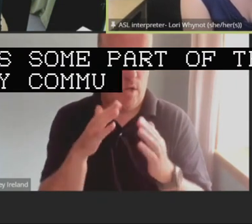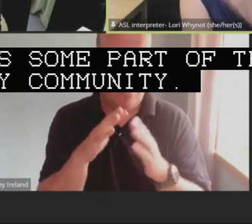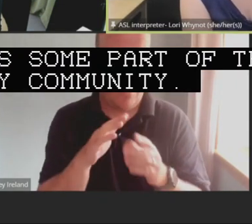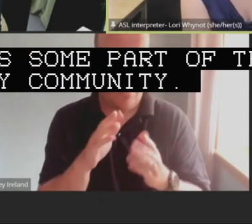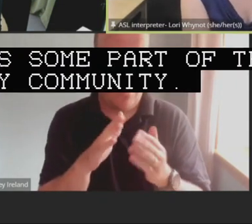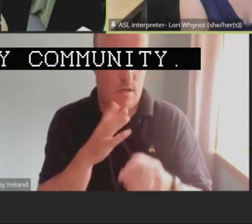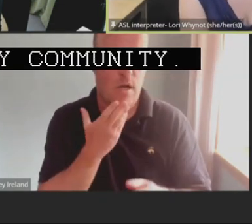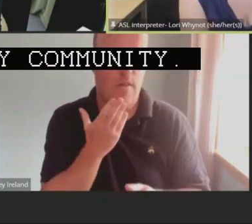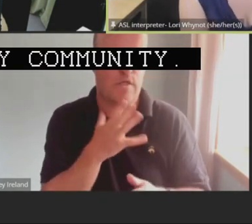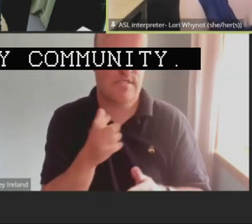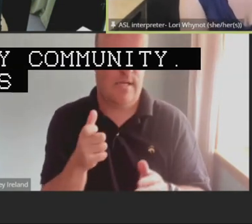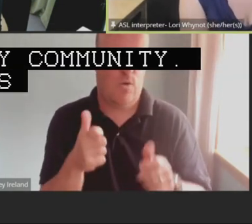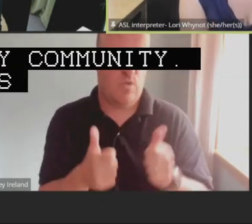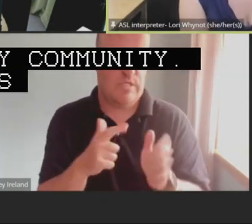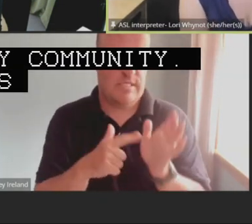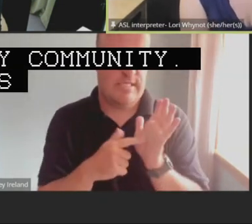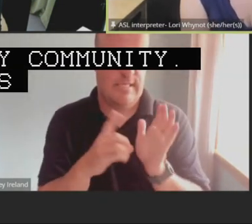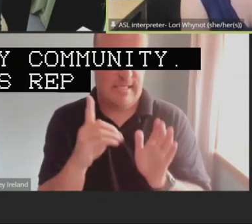for example,